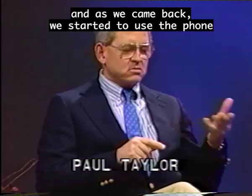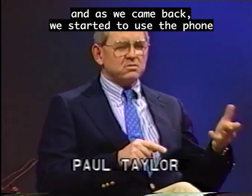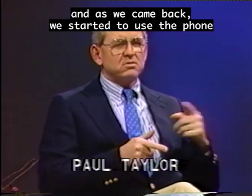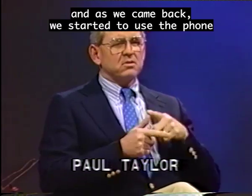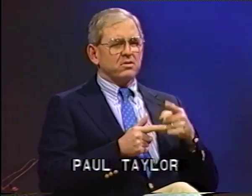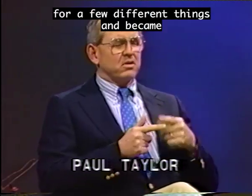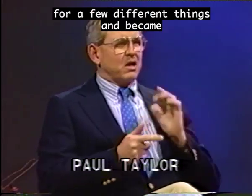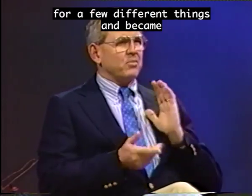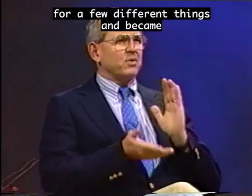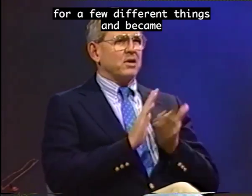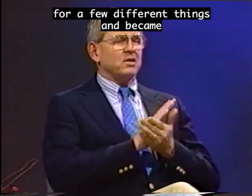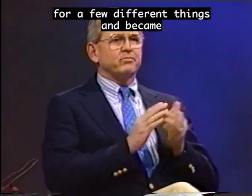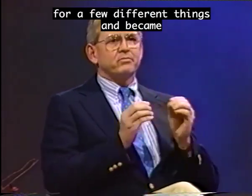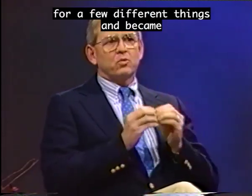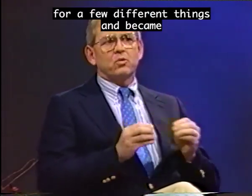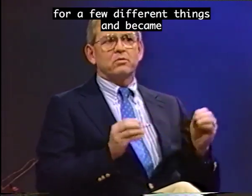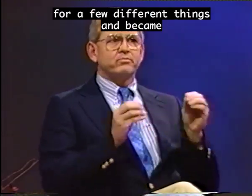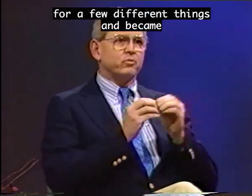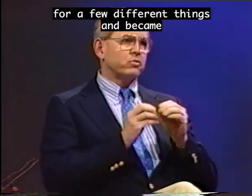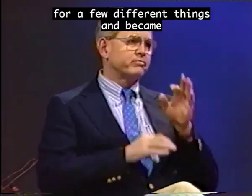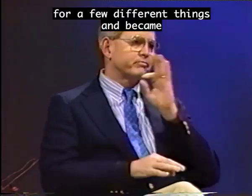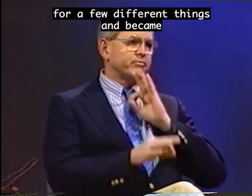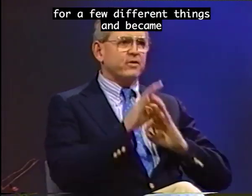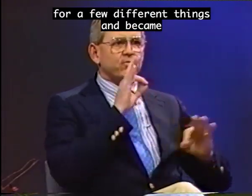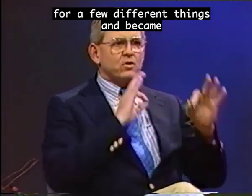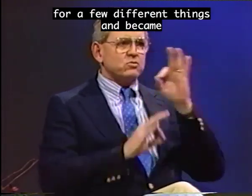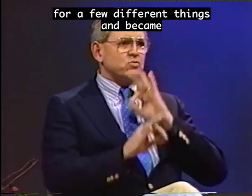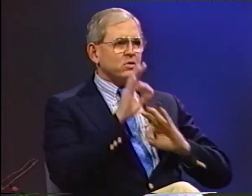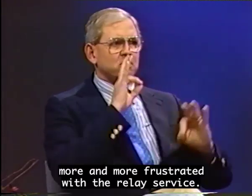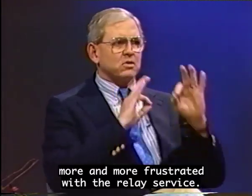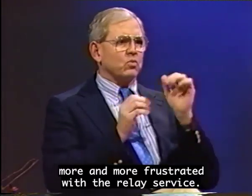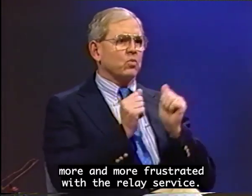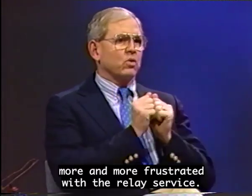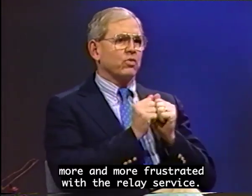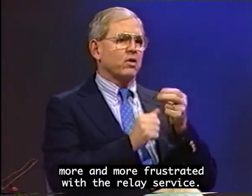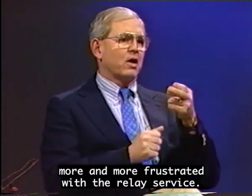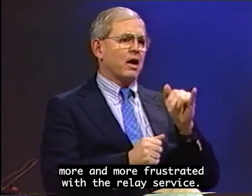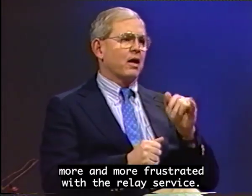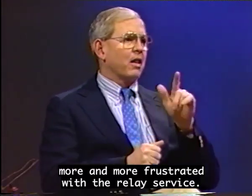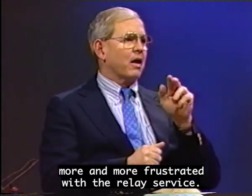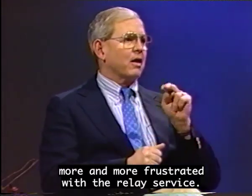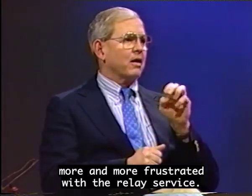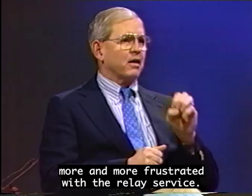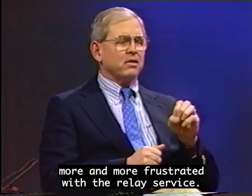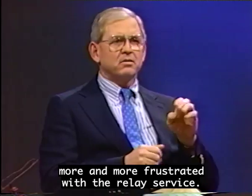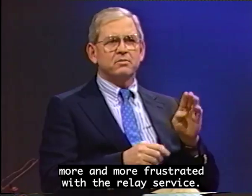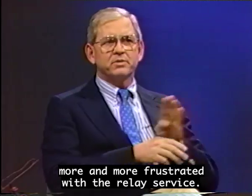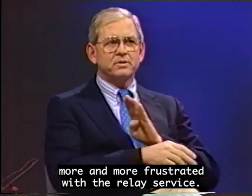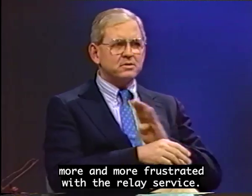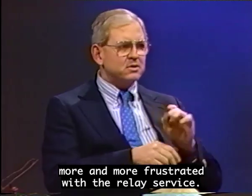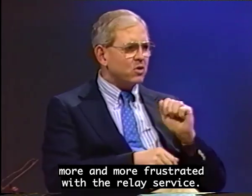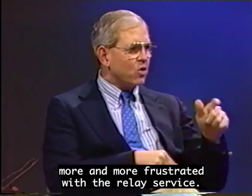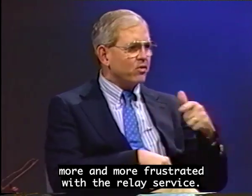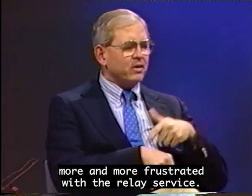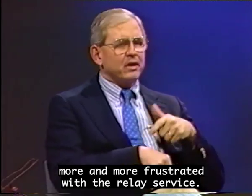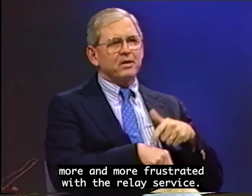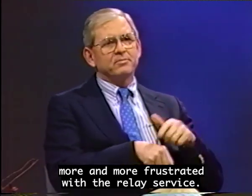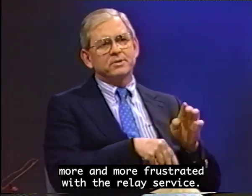to use the phone for a few different things and became more and more frustrated with the